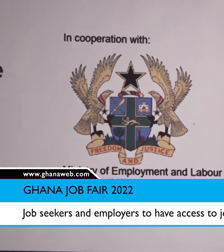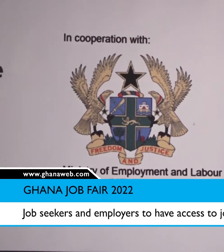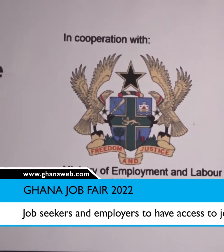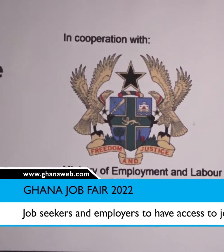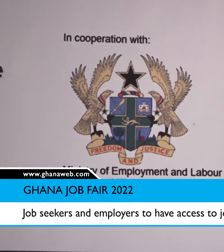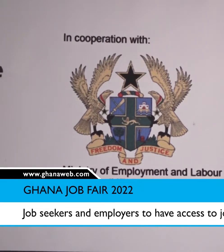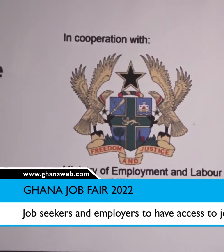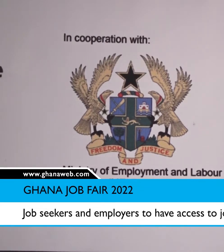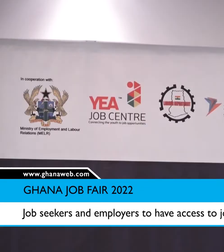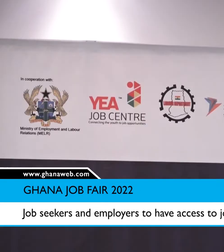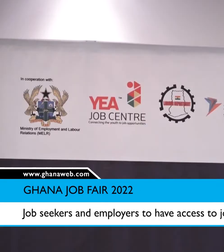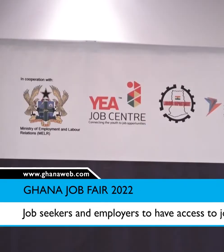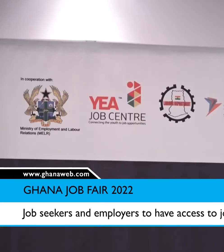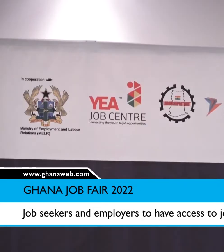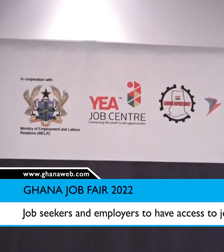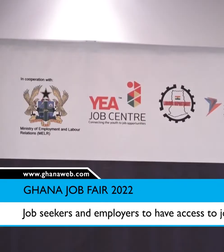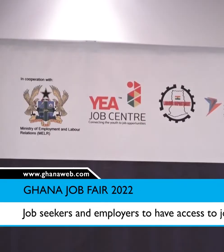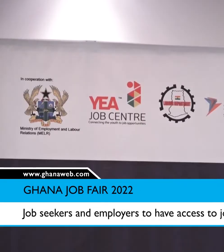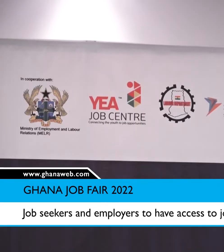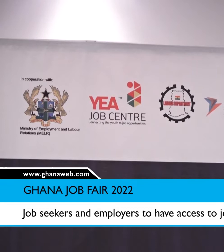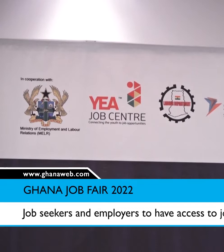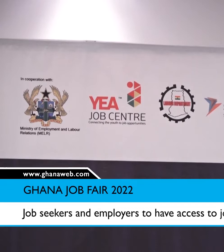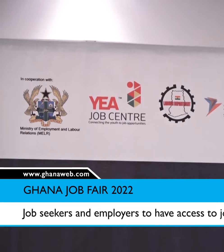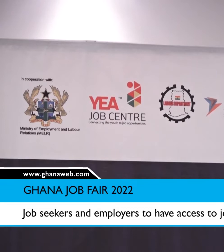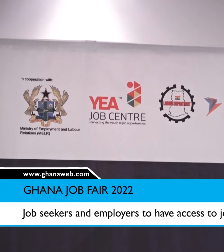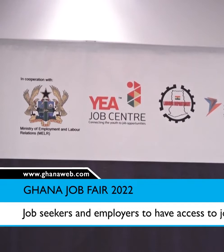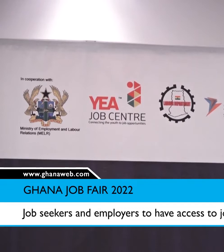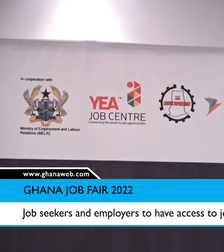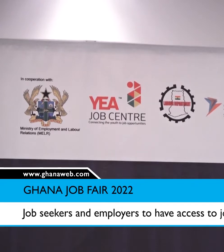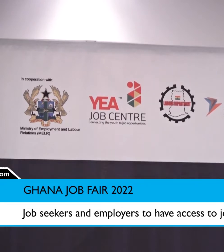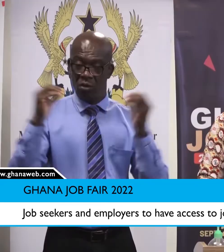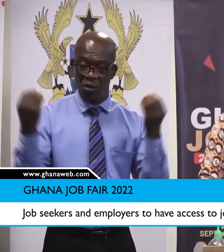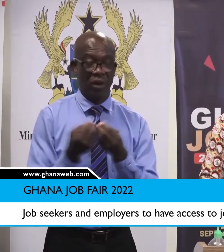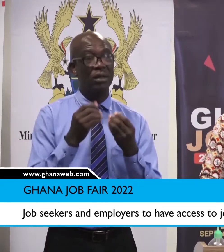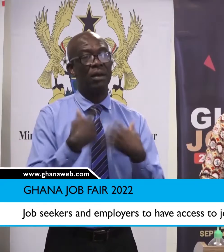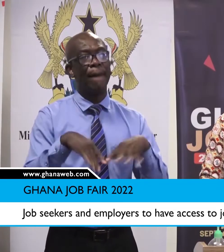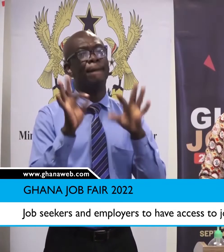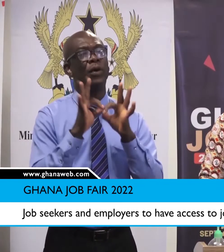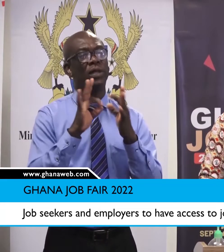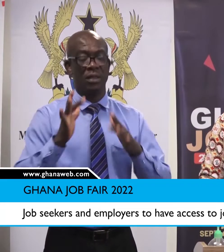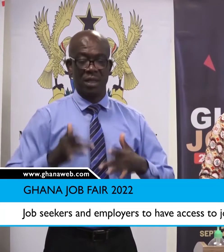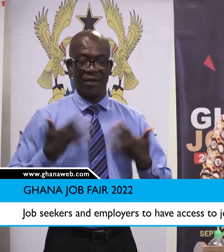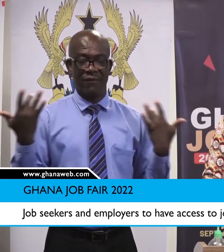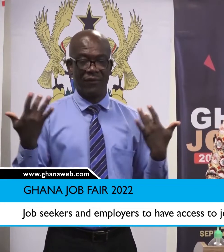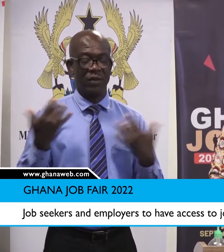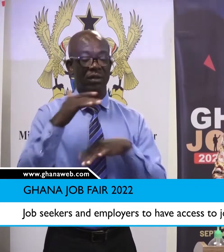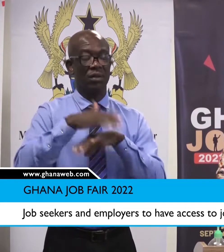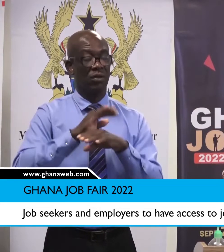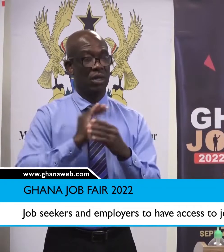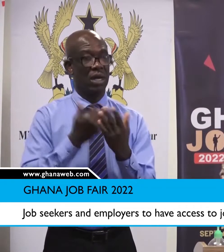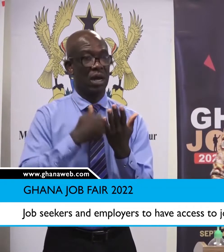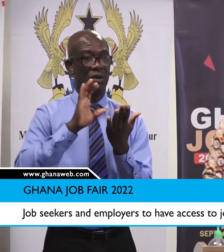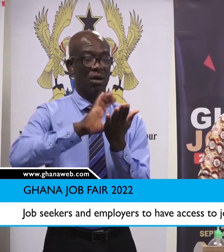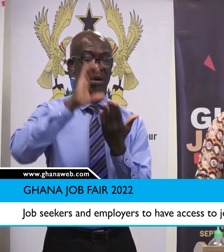Agency, and the AHK Ghana as well, to organize such an all-important event in our calendar.